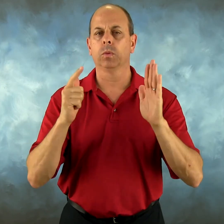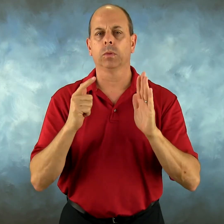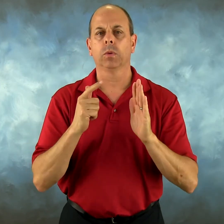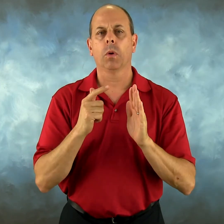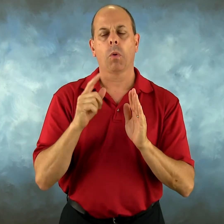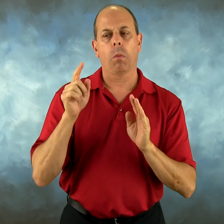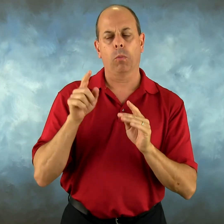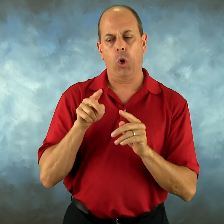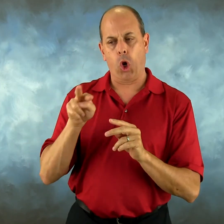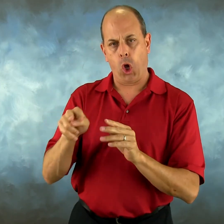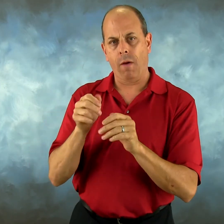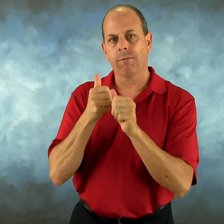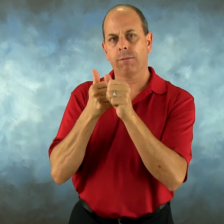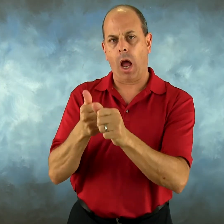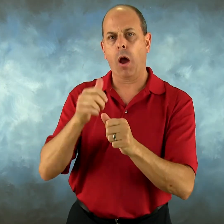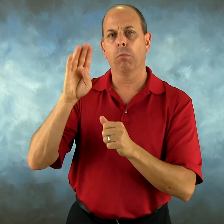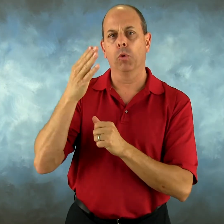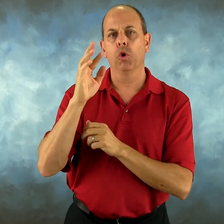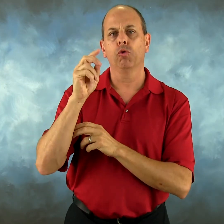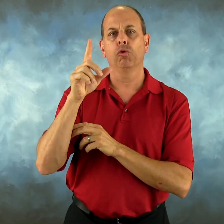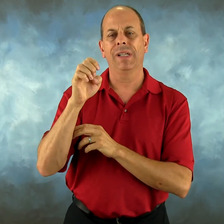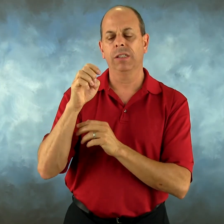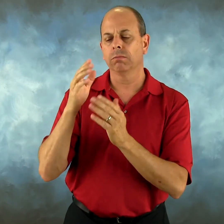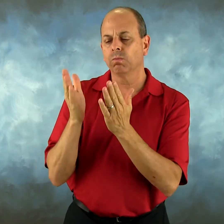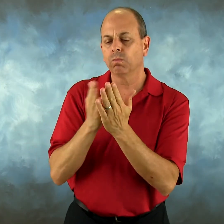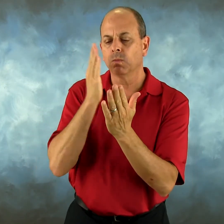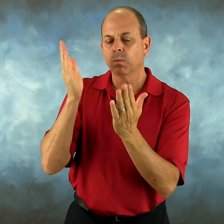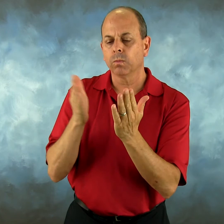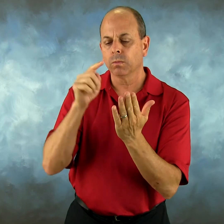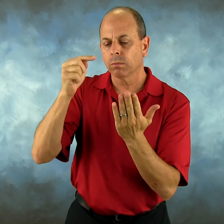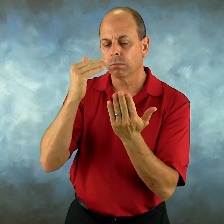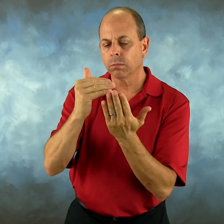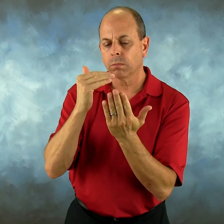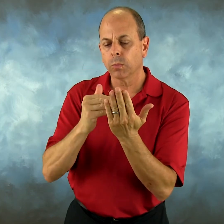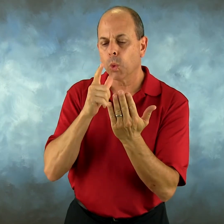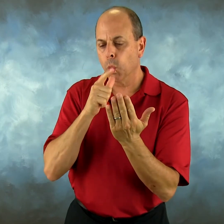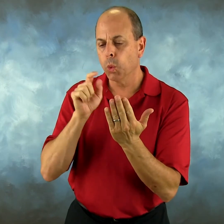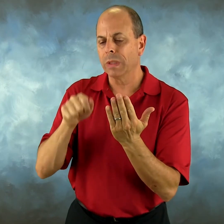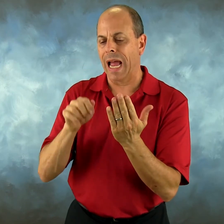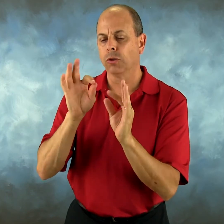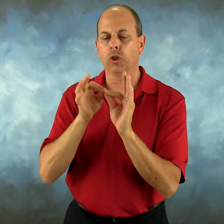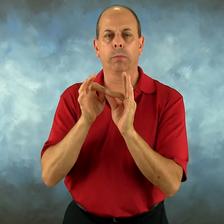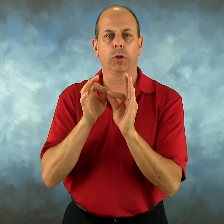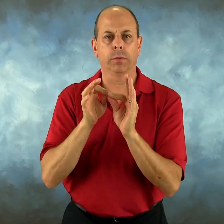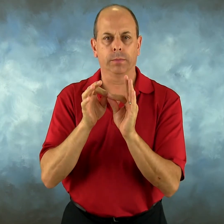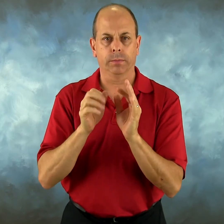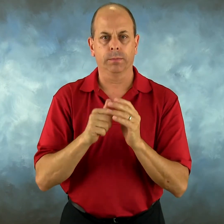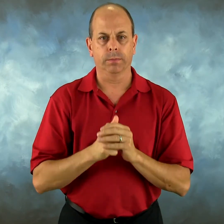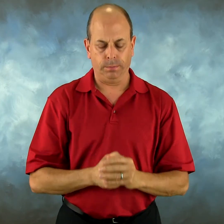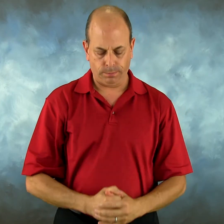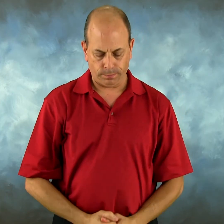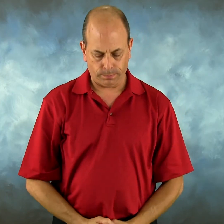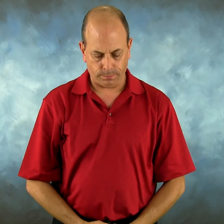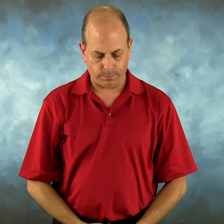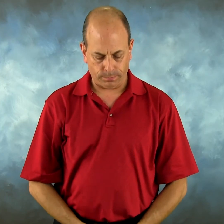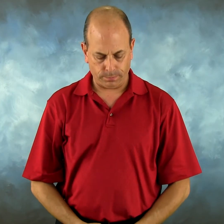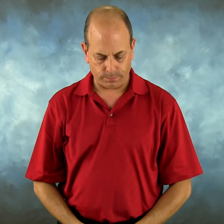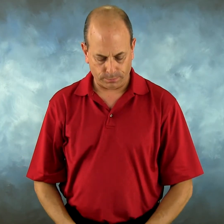interpret. Blue Ridge Healthcare must follow our policy, which means you need to choose